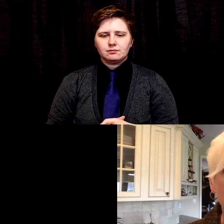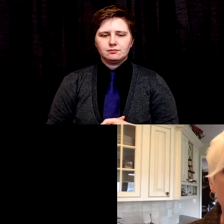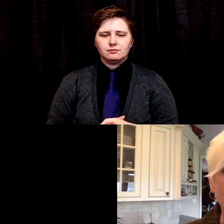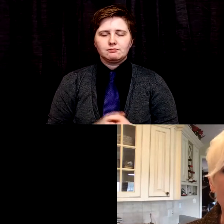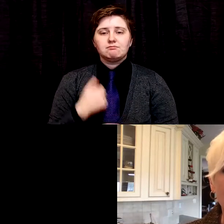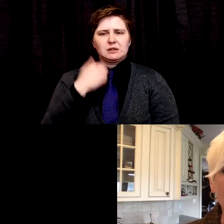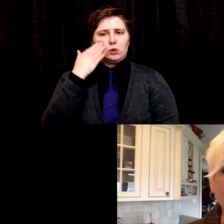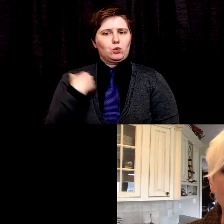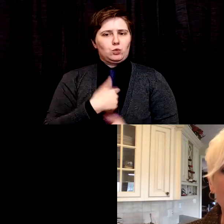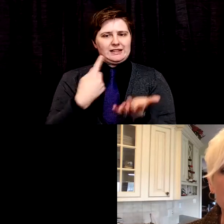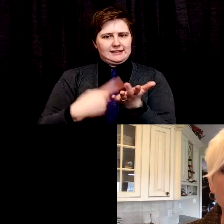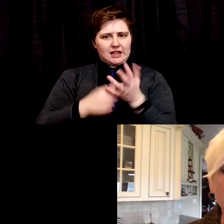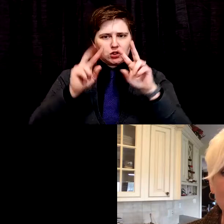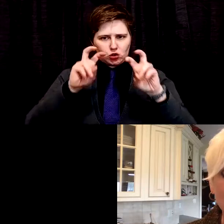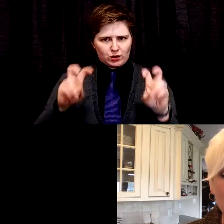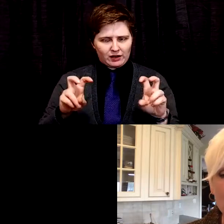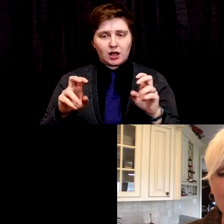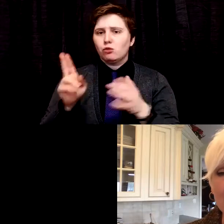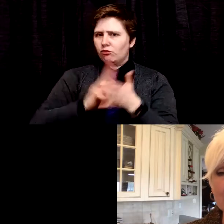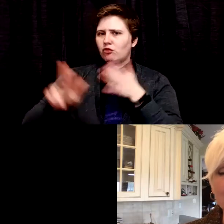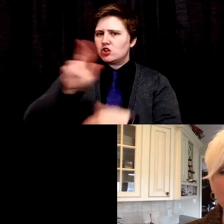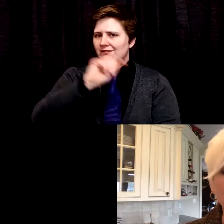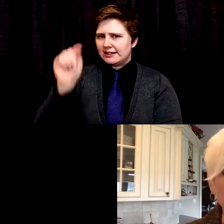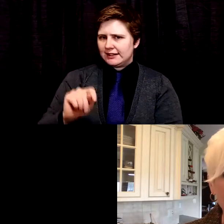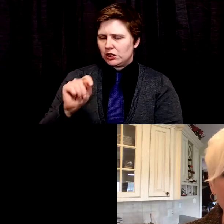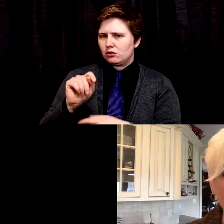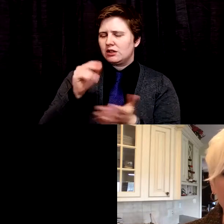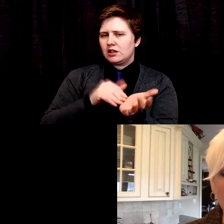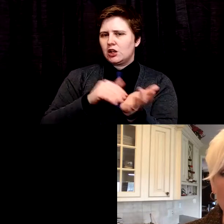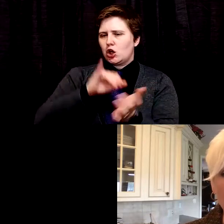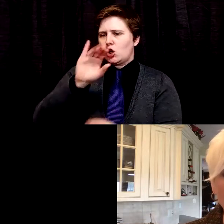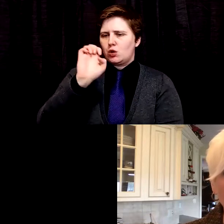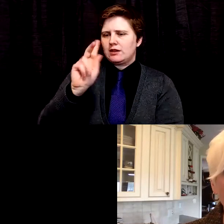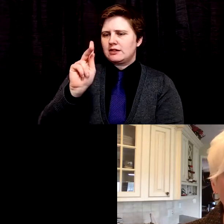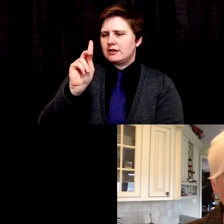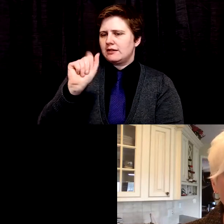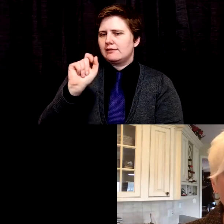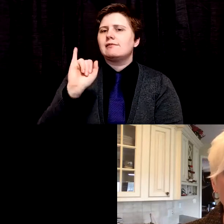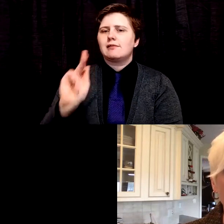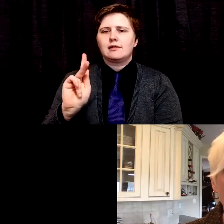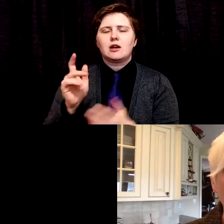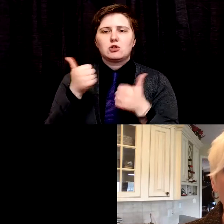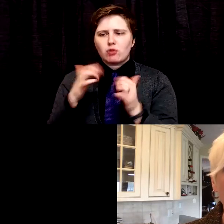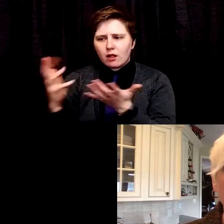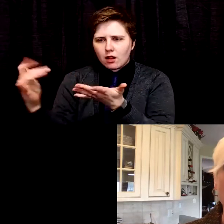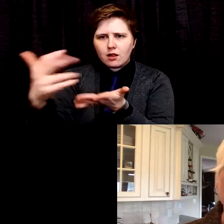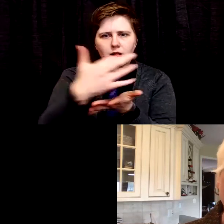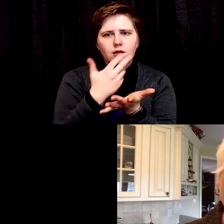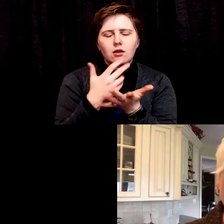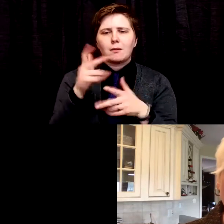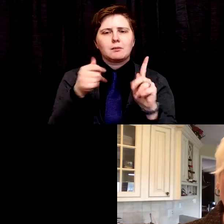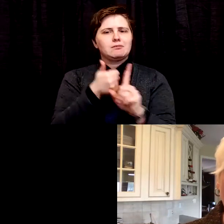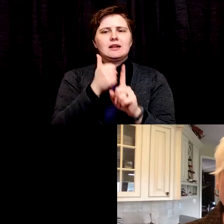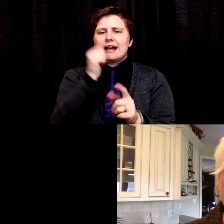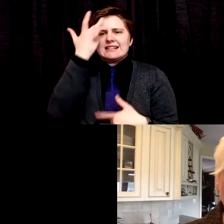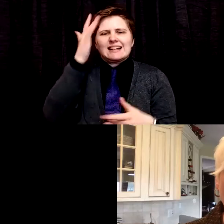the survey, and the Yes. University of Toledo, Dr. Joe Dake has been working with you to gather information on people who aren't sick enough